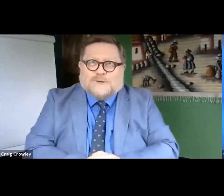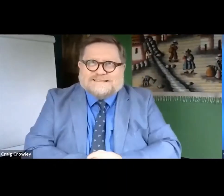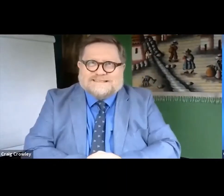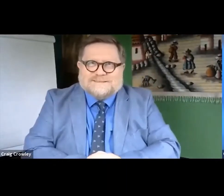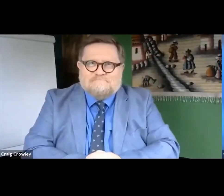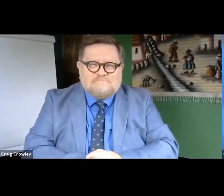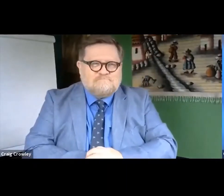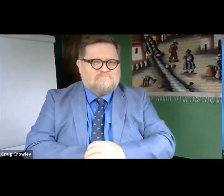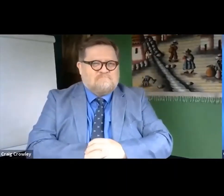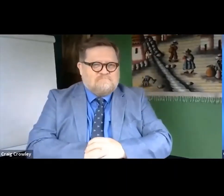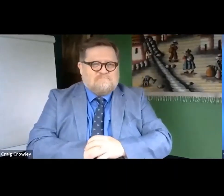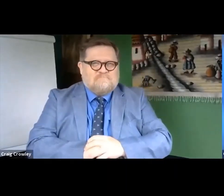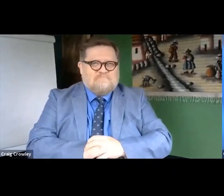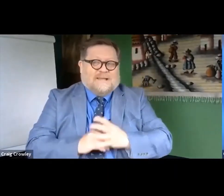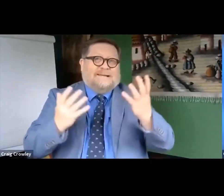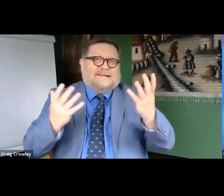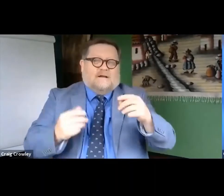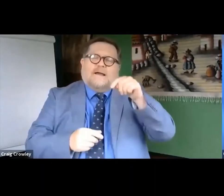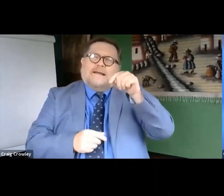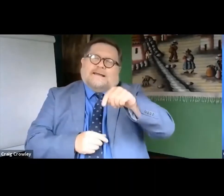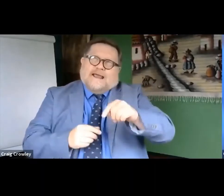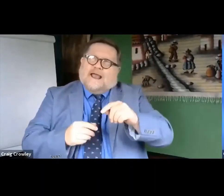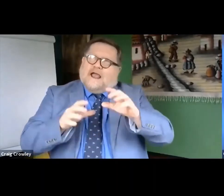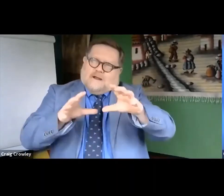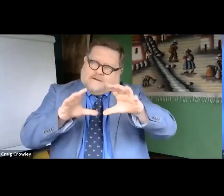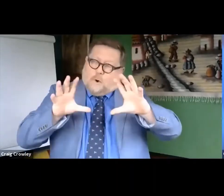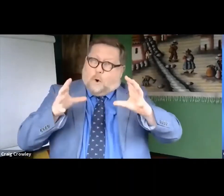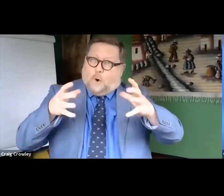course, this develops opportunities.